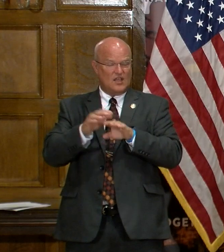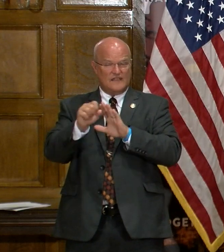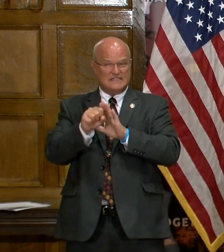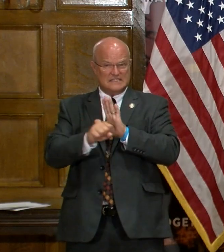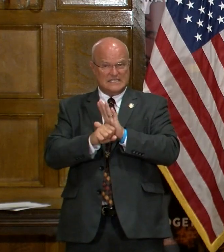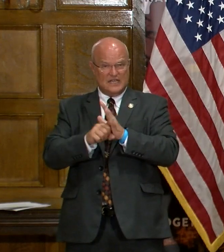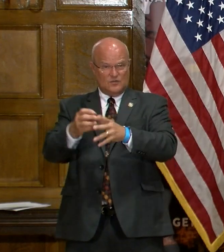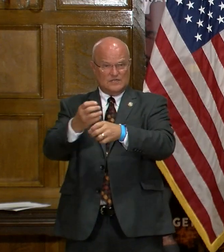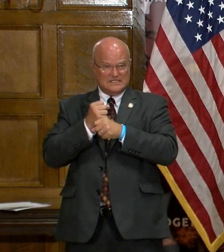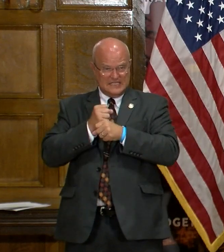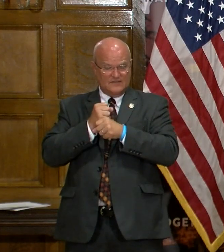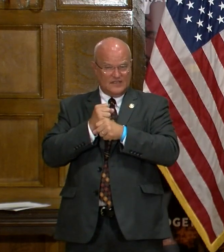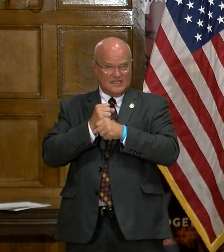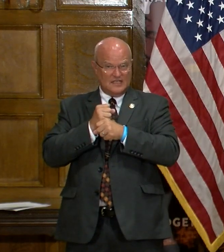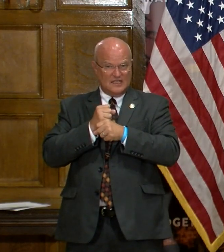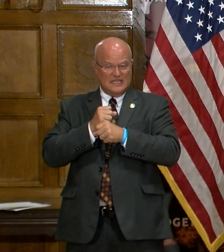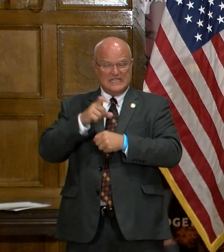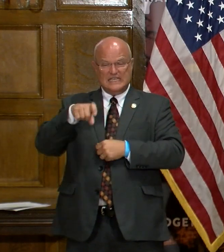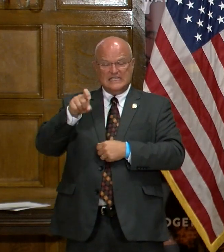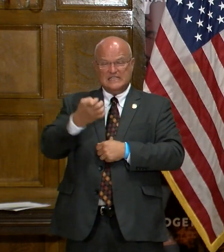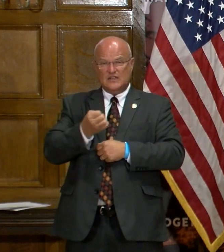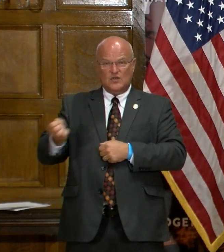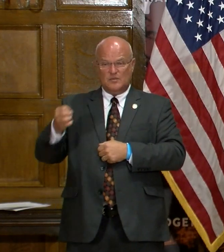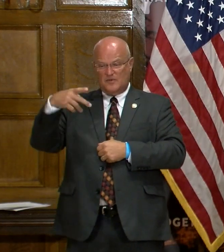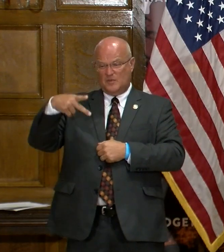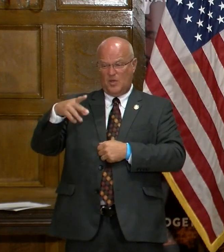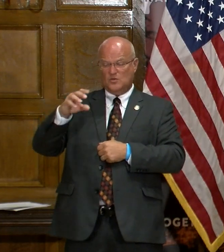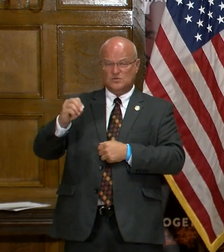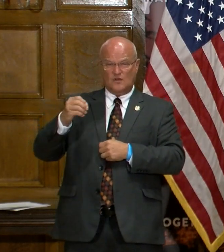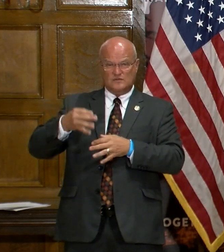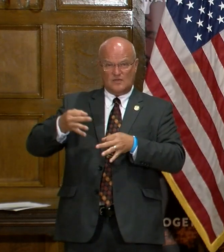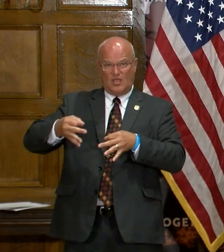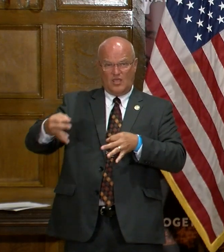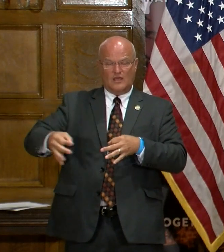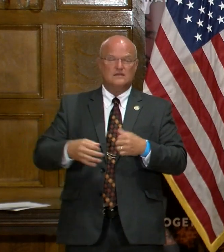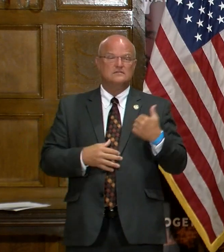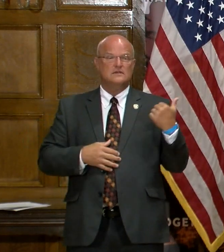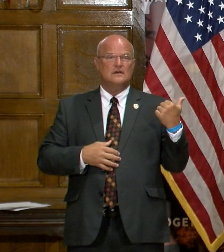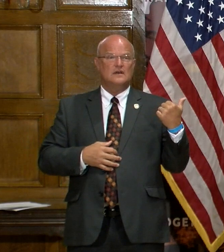state receiving necessary equipment to combat the virus?